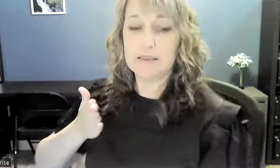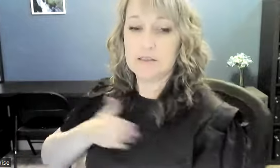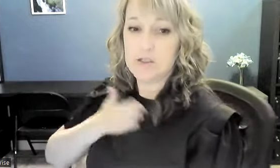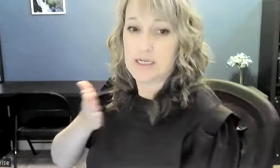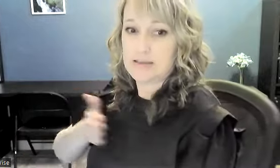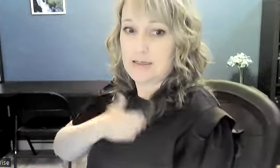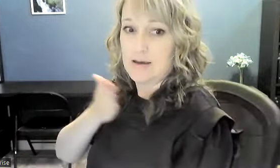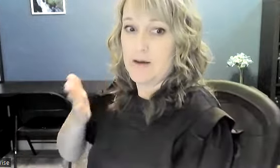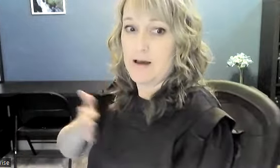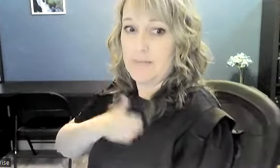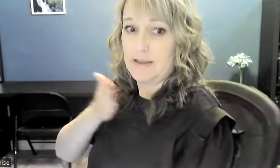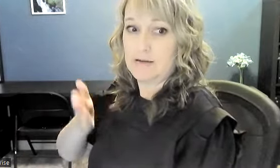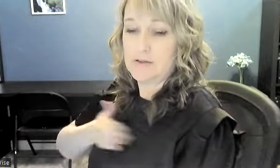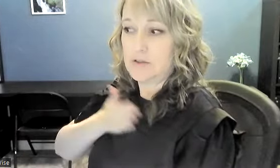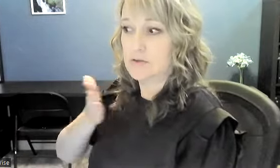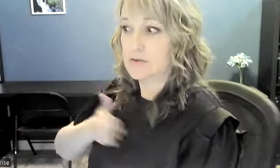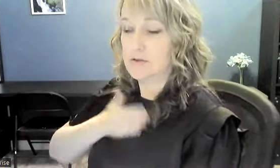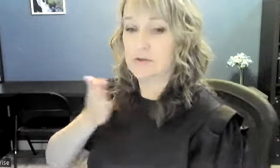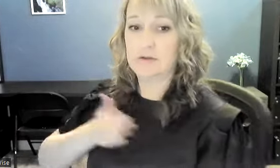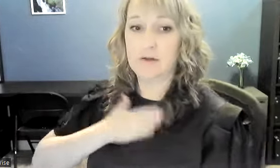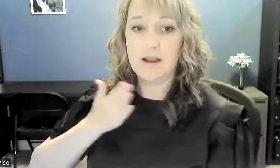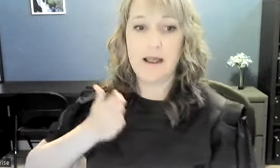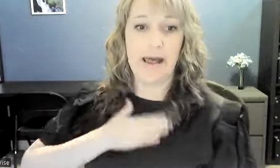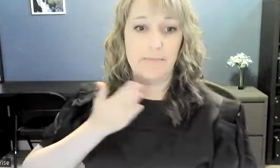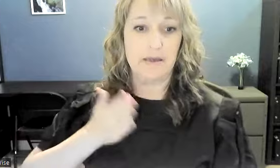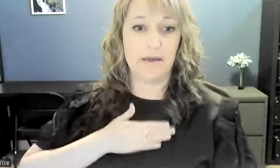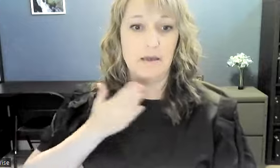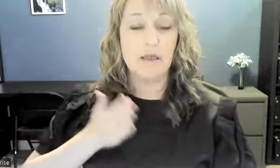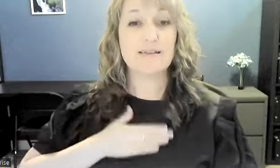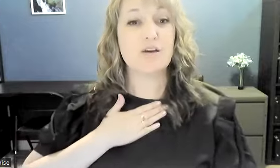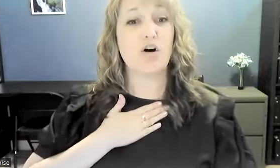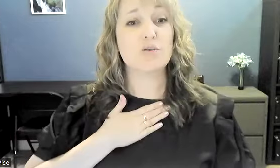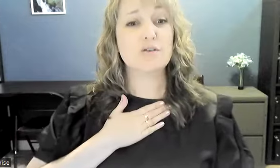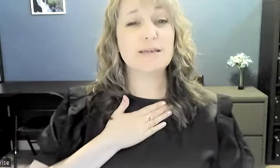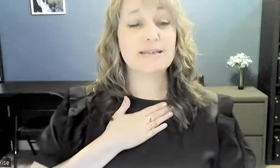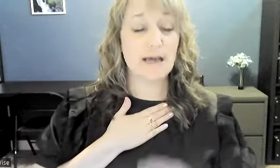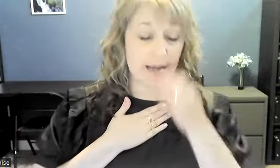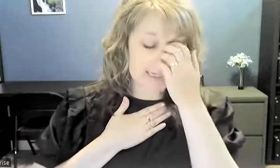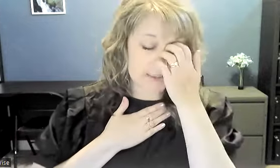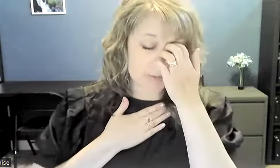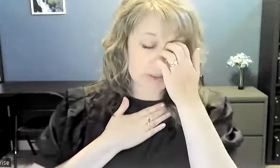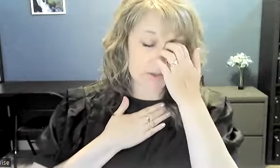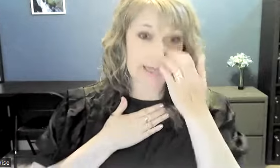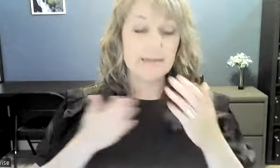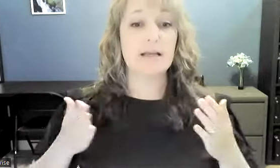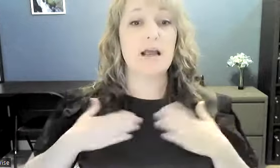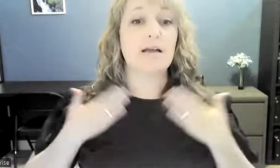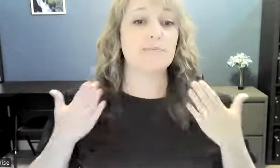your chest and come up in little circles. Happy. This can also be signed with 2 hands. It's more